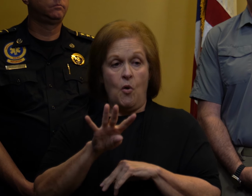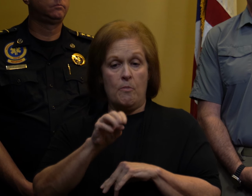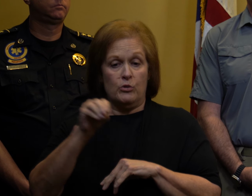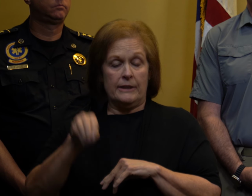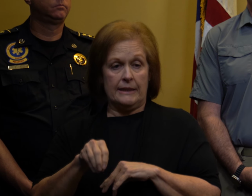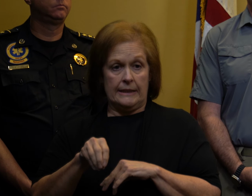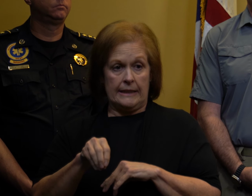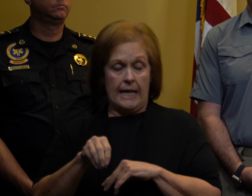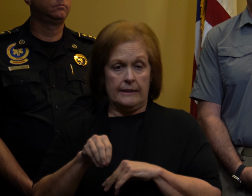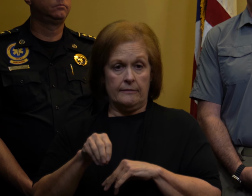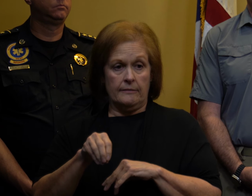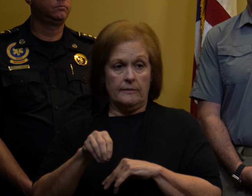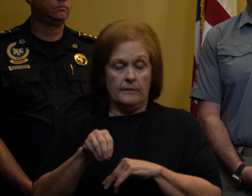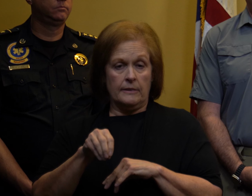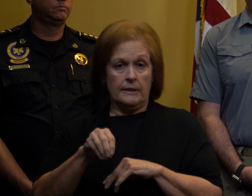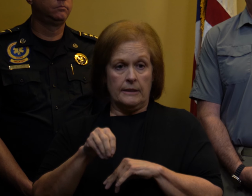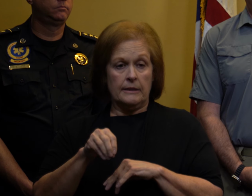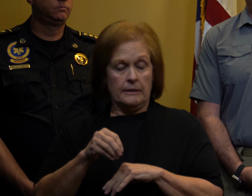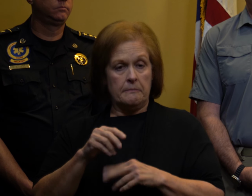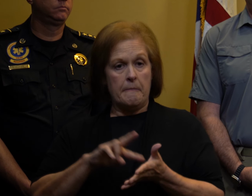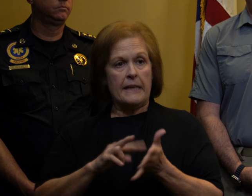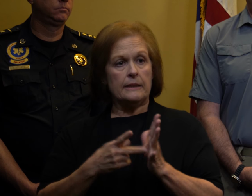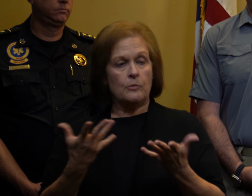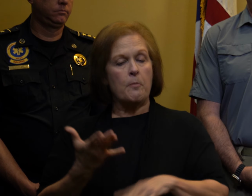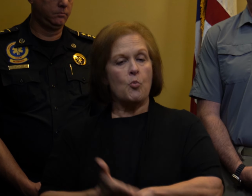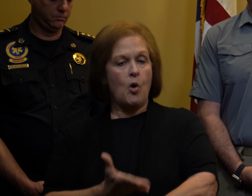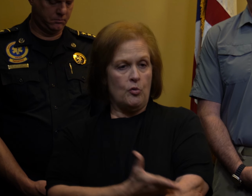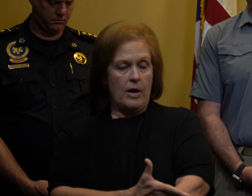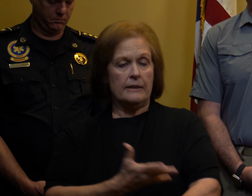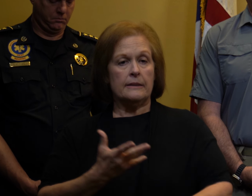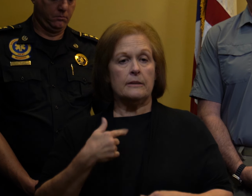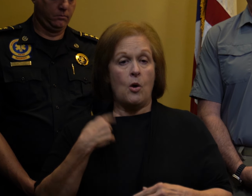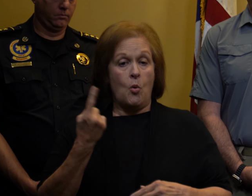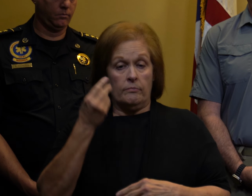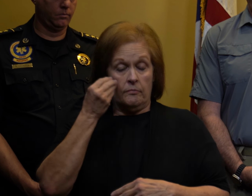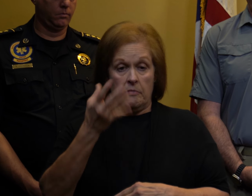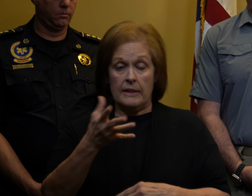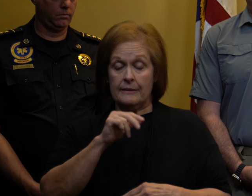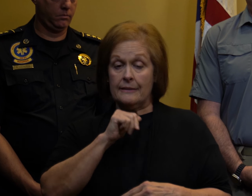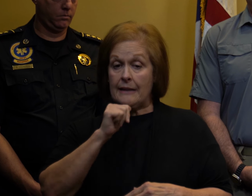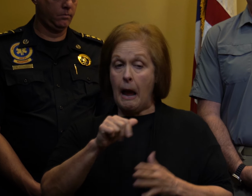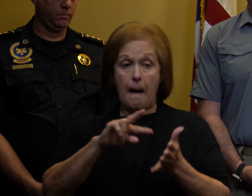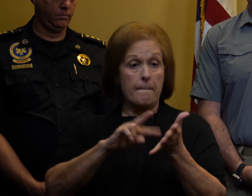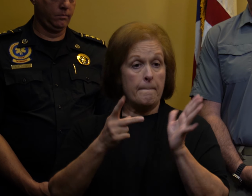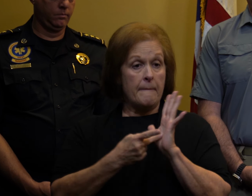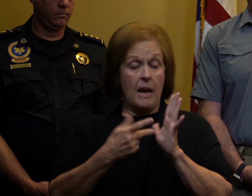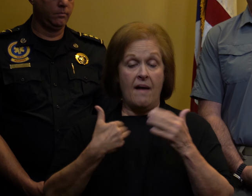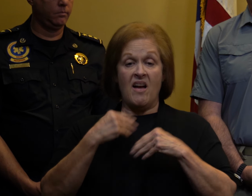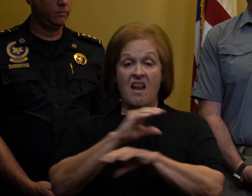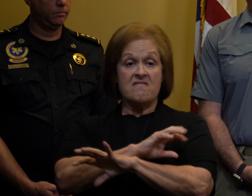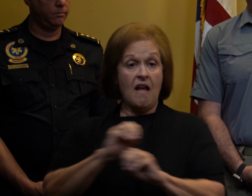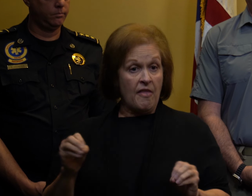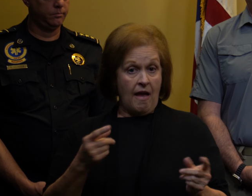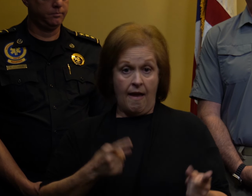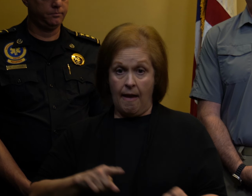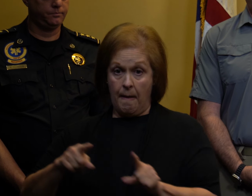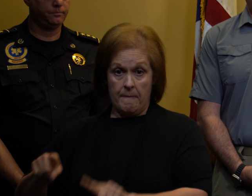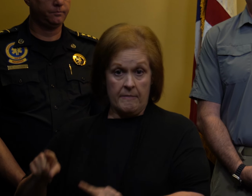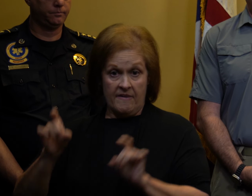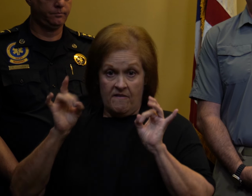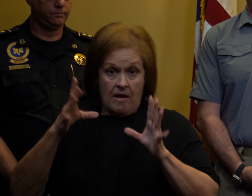31.4%. Again, progress. As I always indicate as well, it doesn't mean that we haven't had incidents of